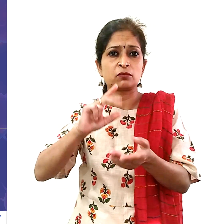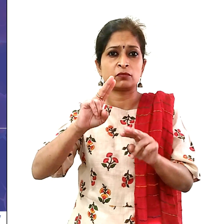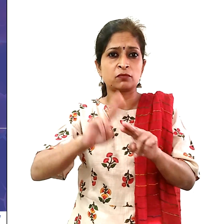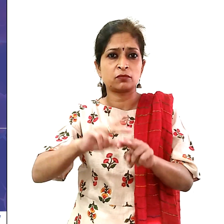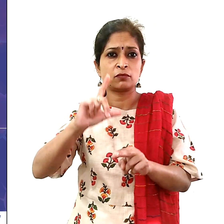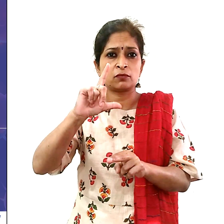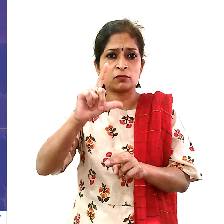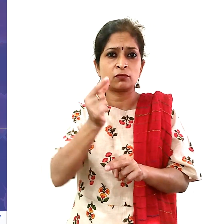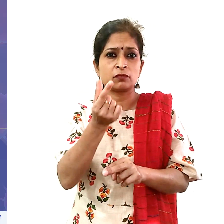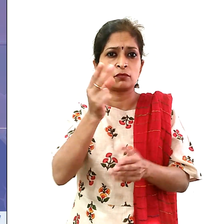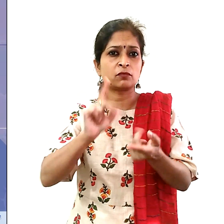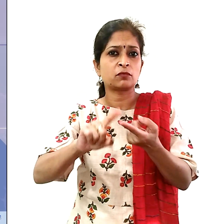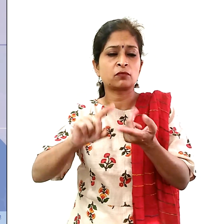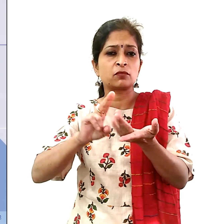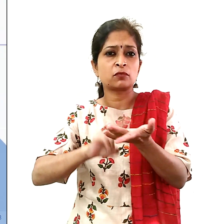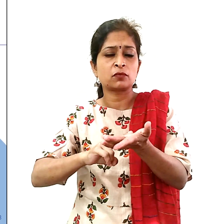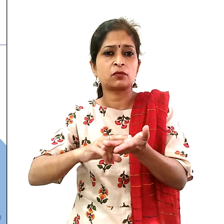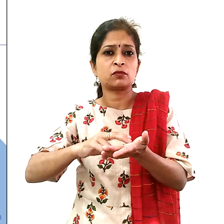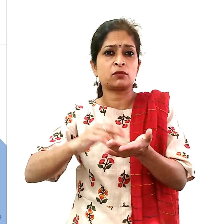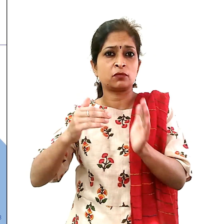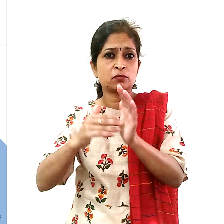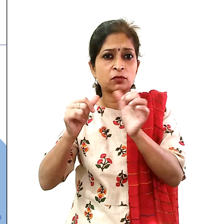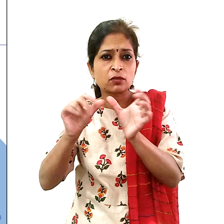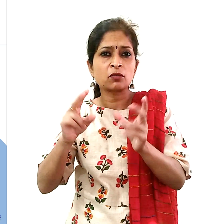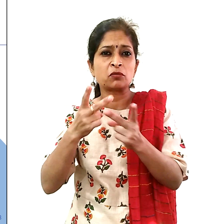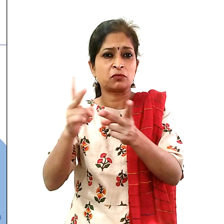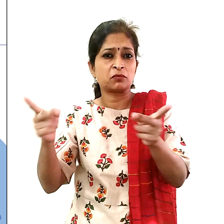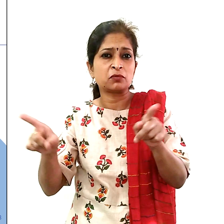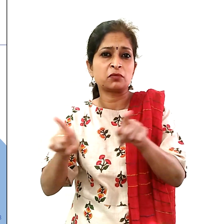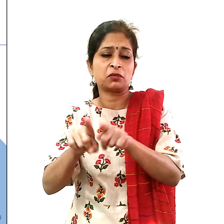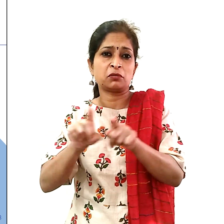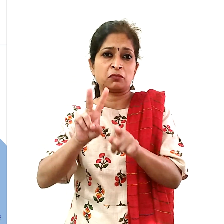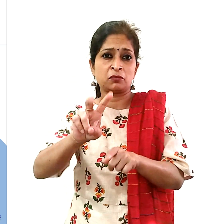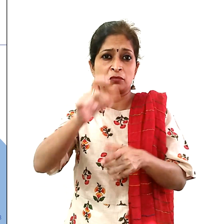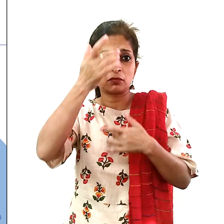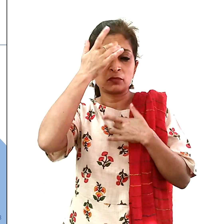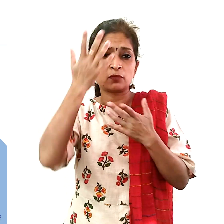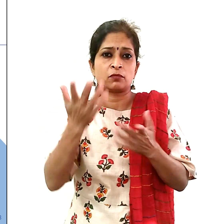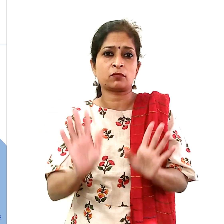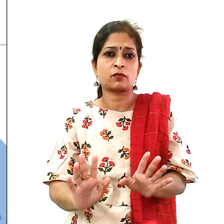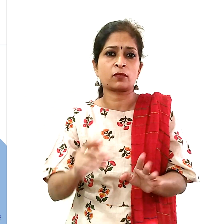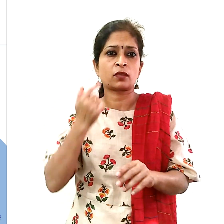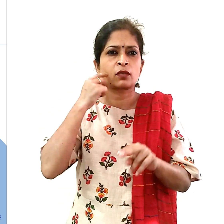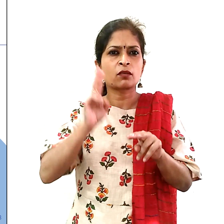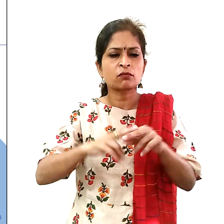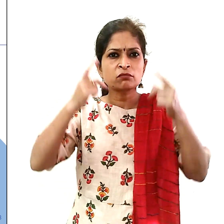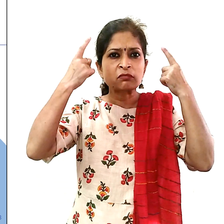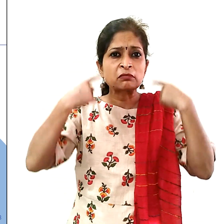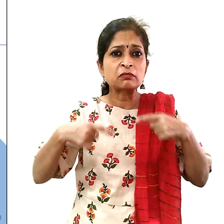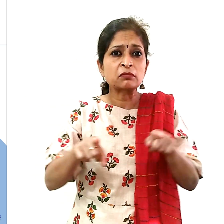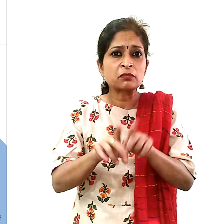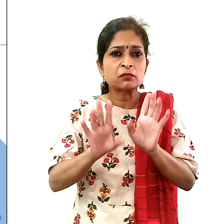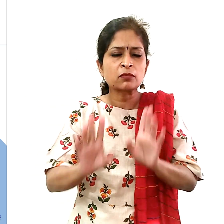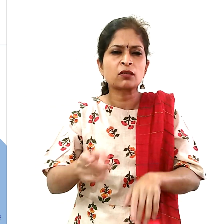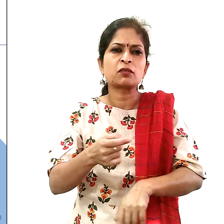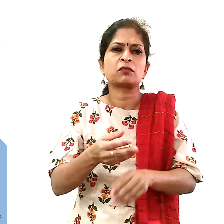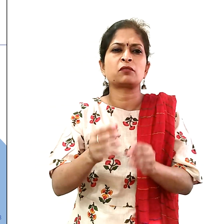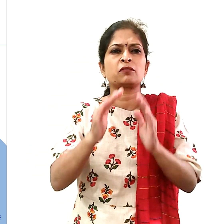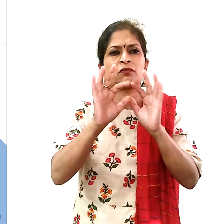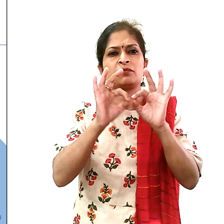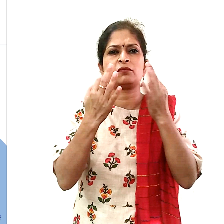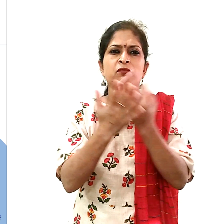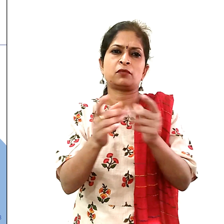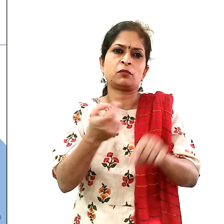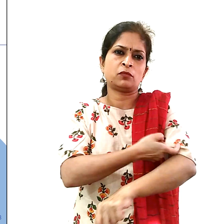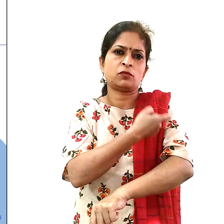etc. Whom should I consult? You should consult your family physician if you are having clinical symptoms of